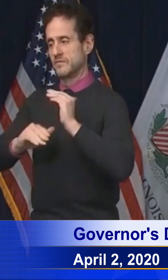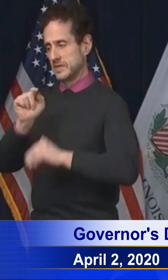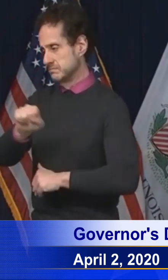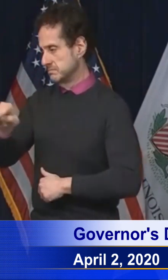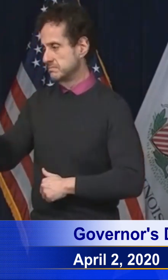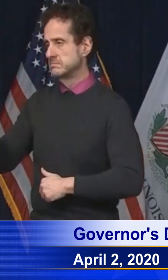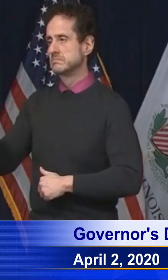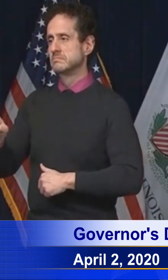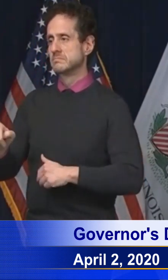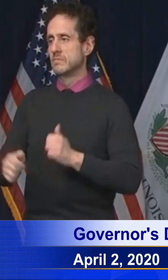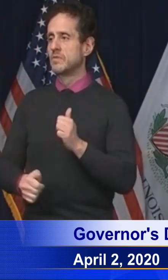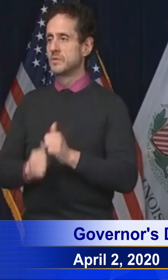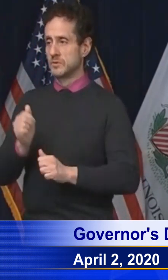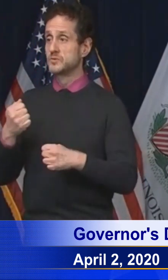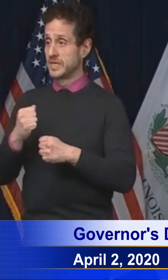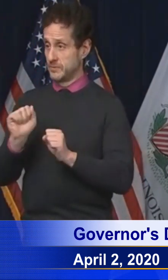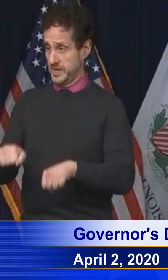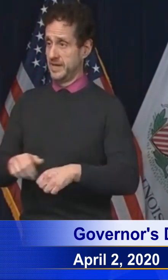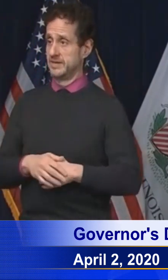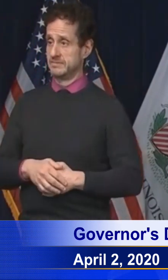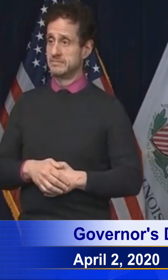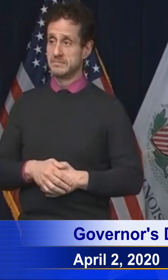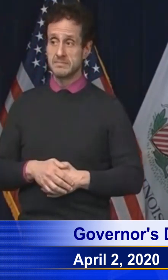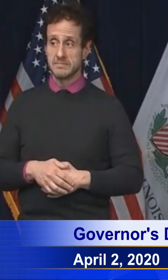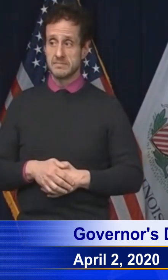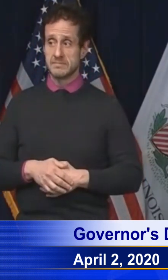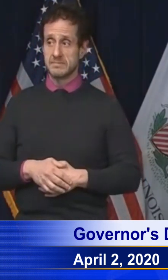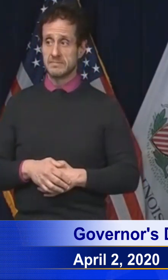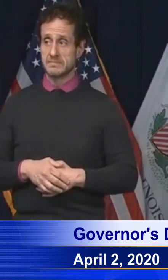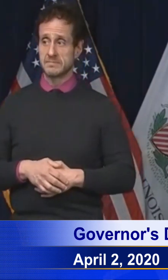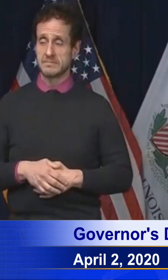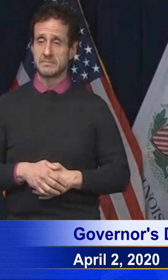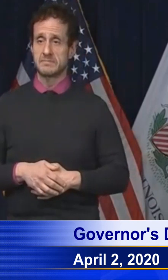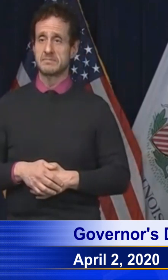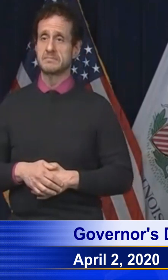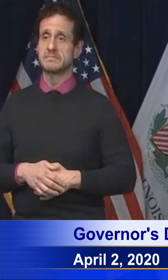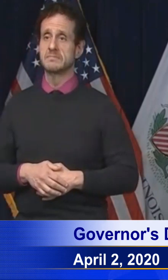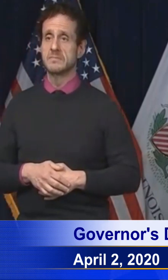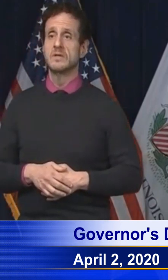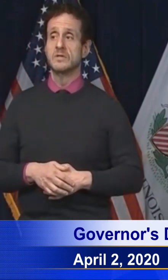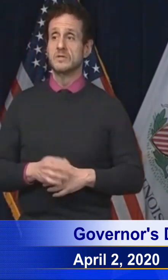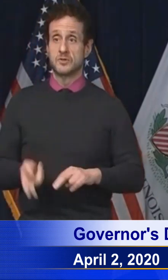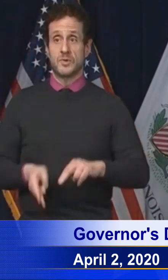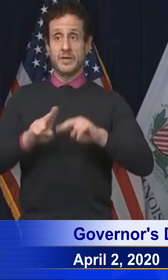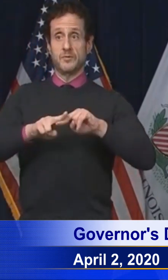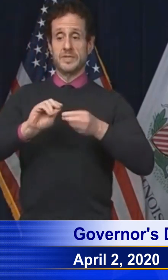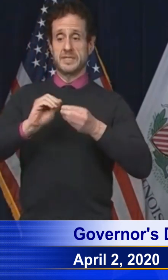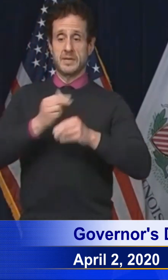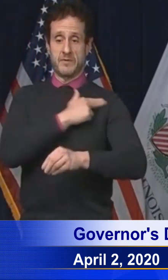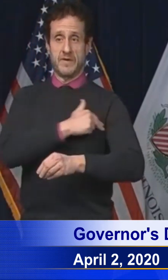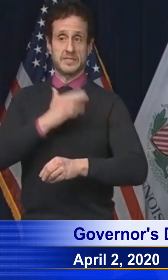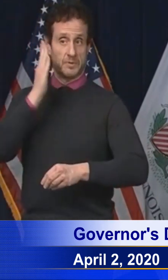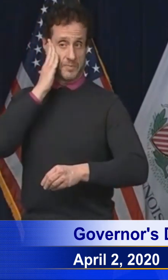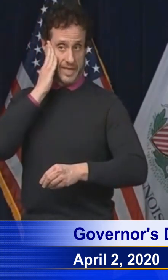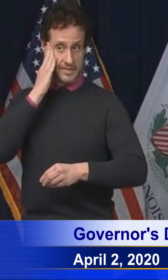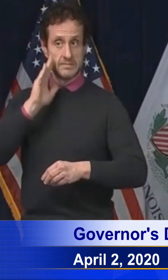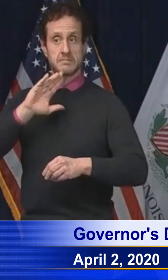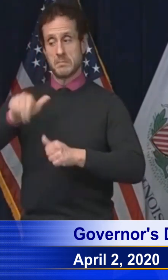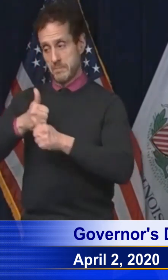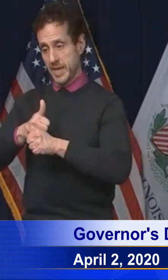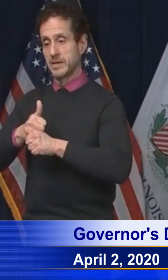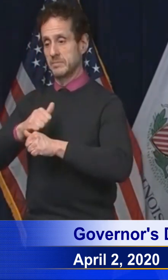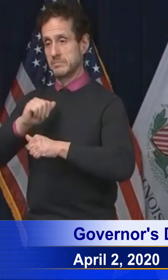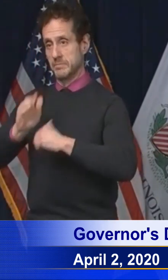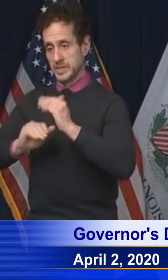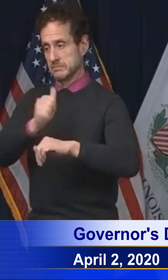muster in the coming weeks. As I've said throughout this process, building out hospital capacity is only part of our approach